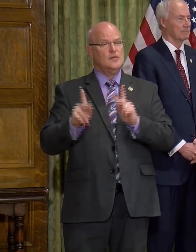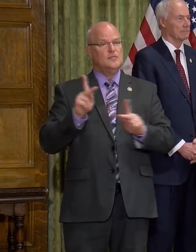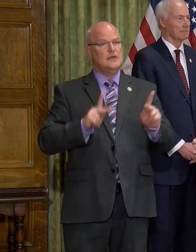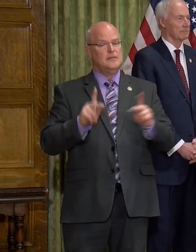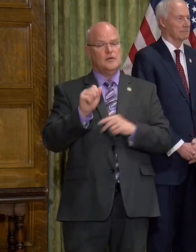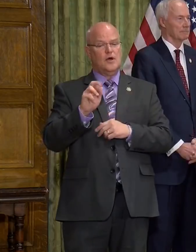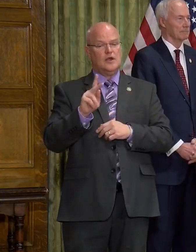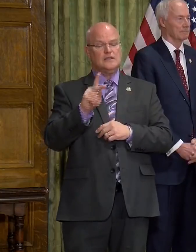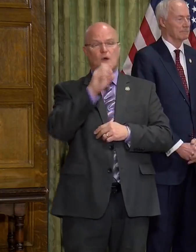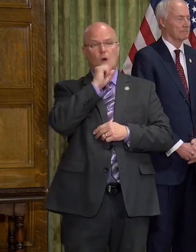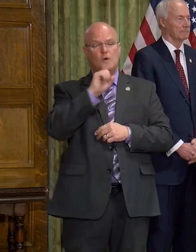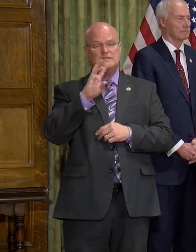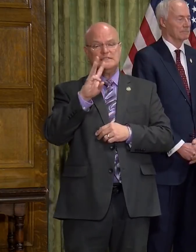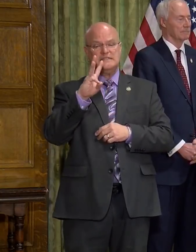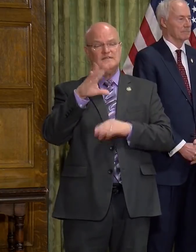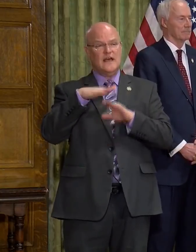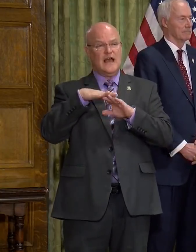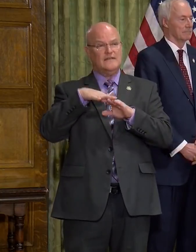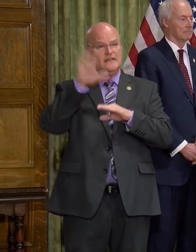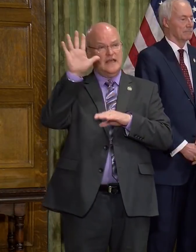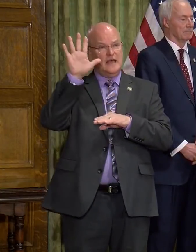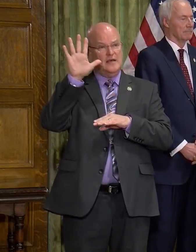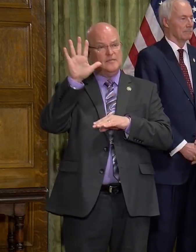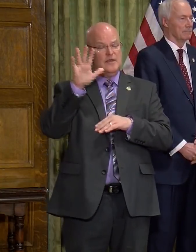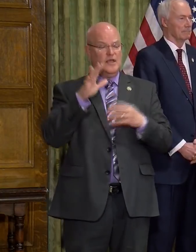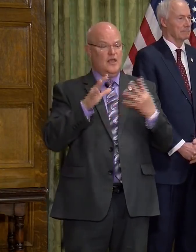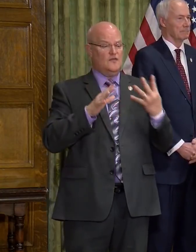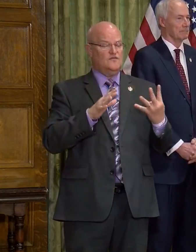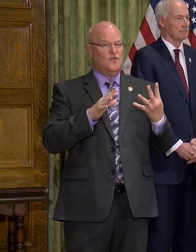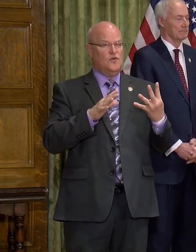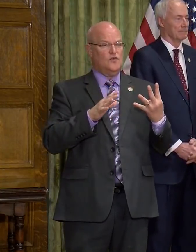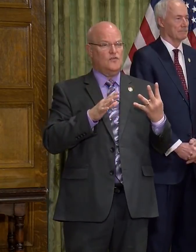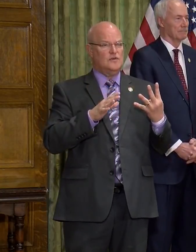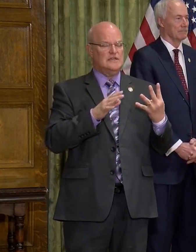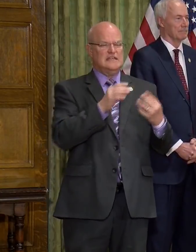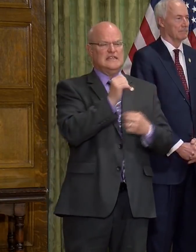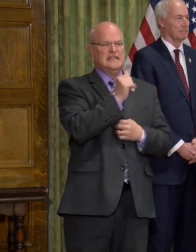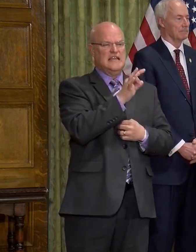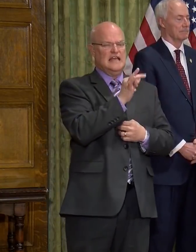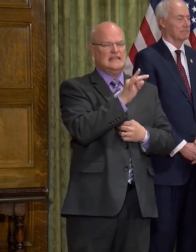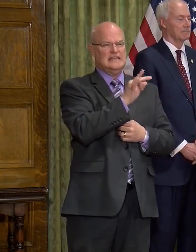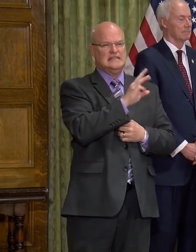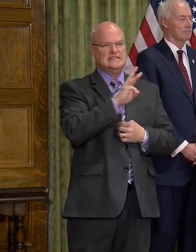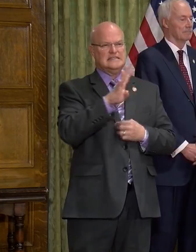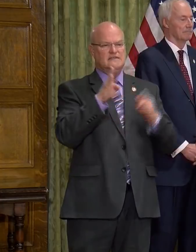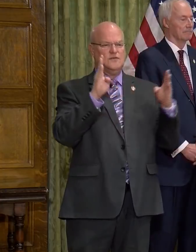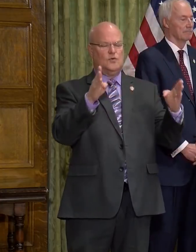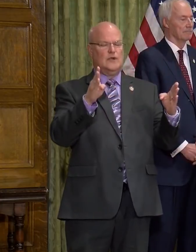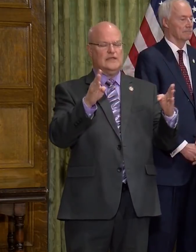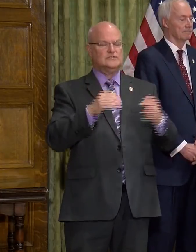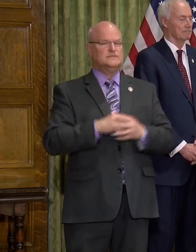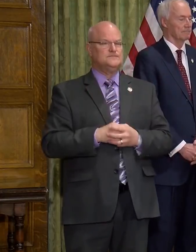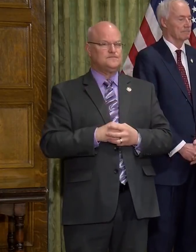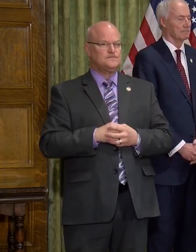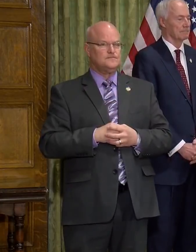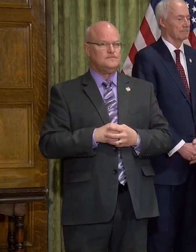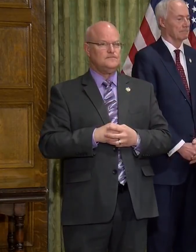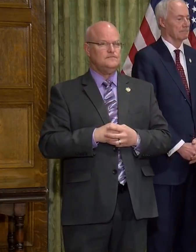Arkansans age 65 and older, and 4 of those are in the 19 to 64 year-old